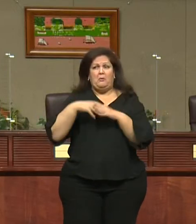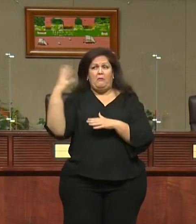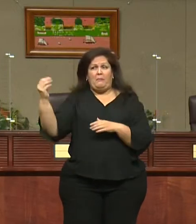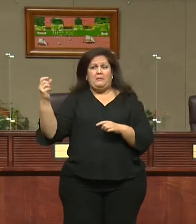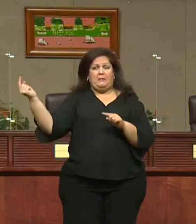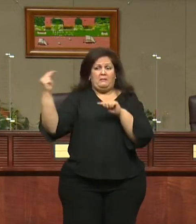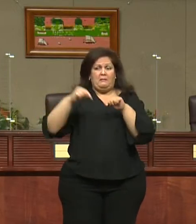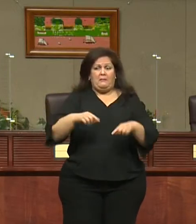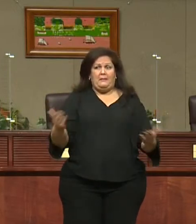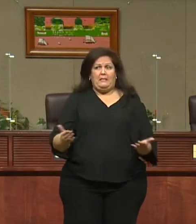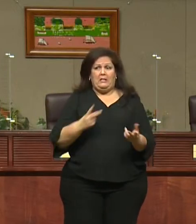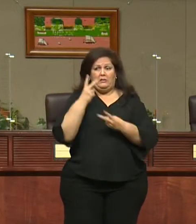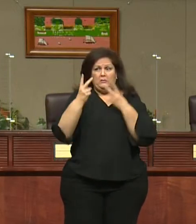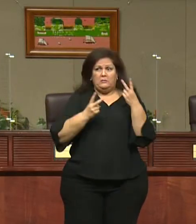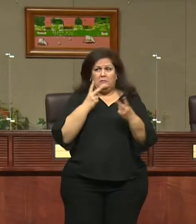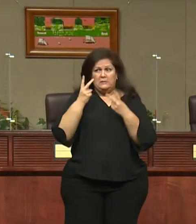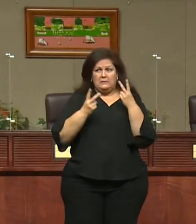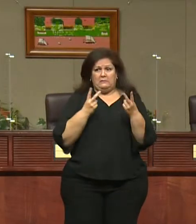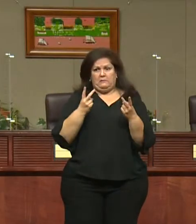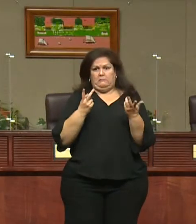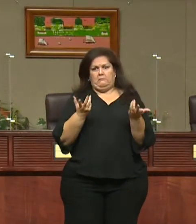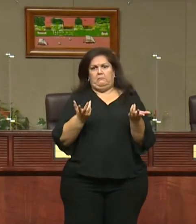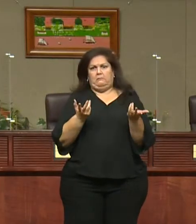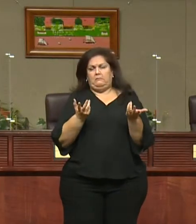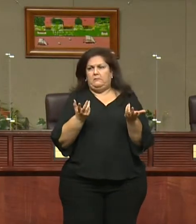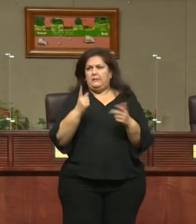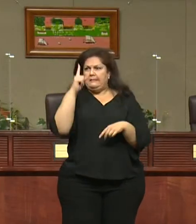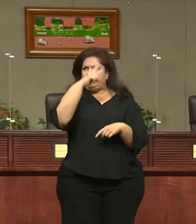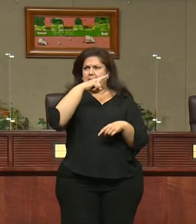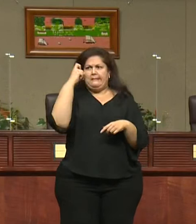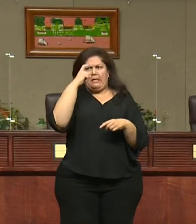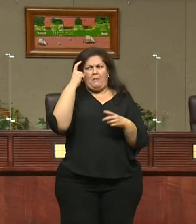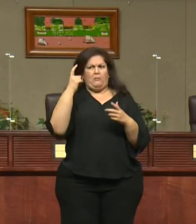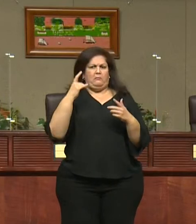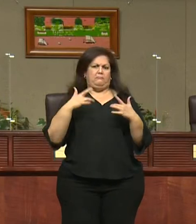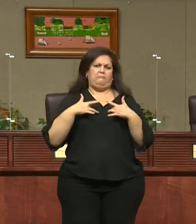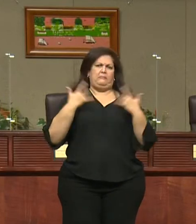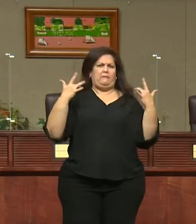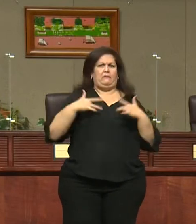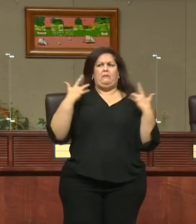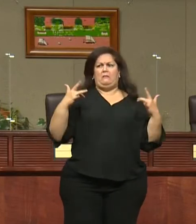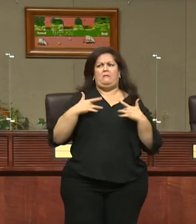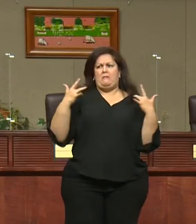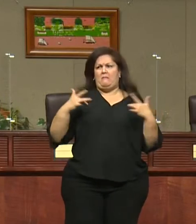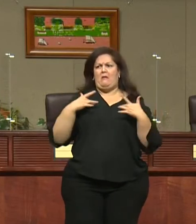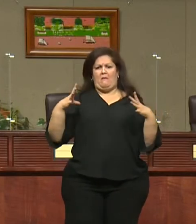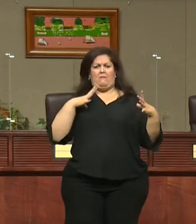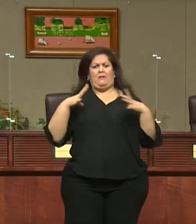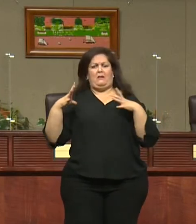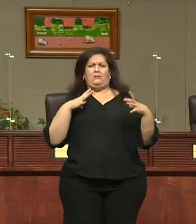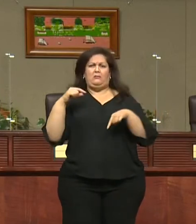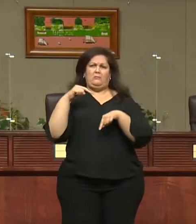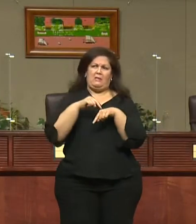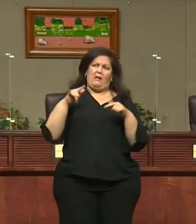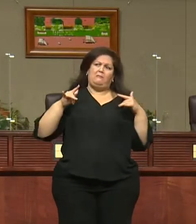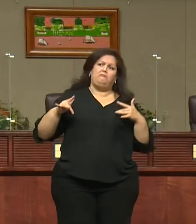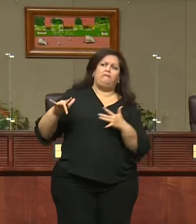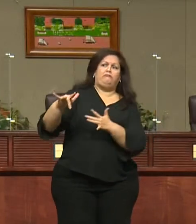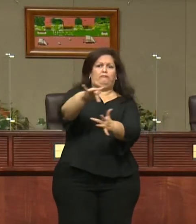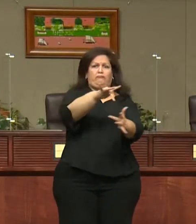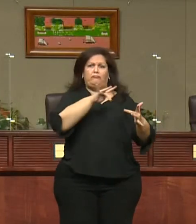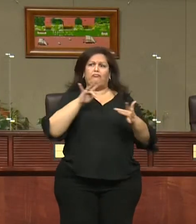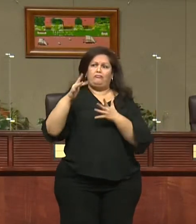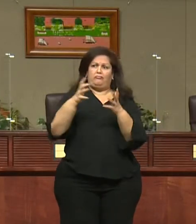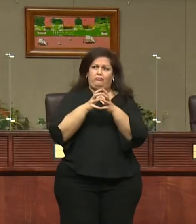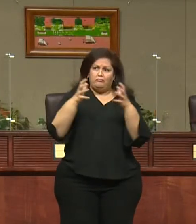we'll be in the midst of a very active summer vacation period of time,